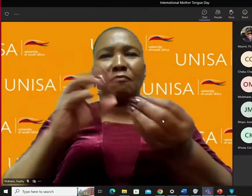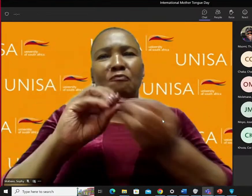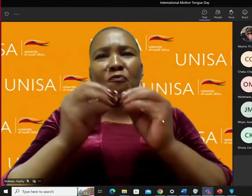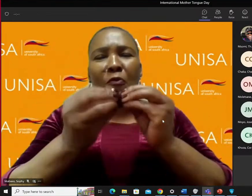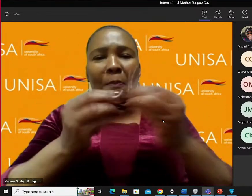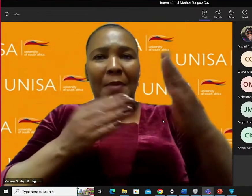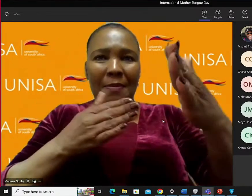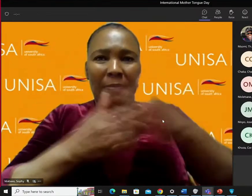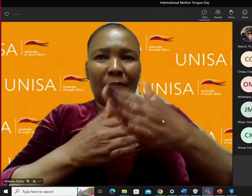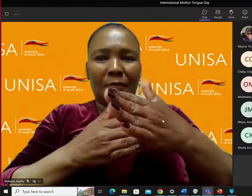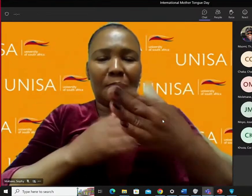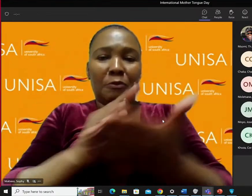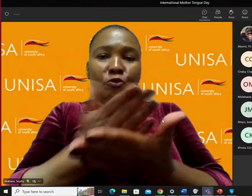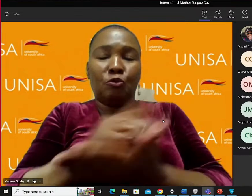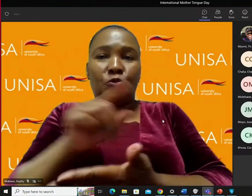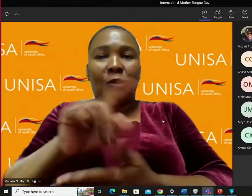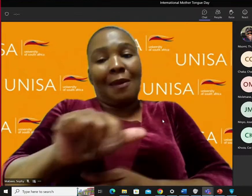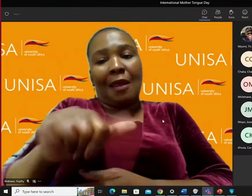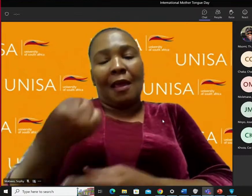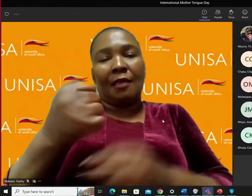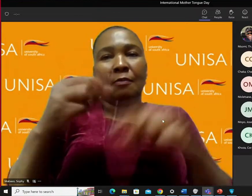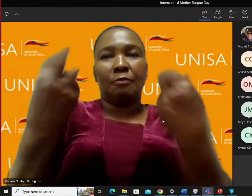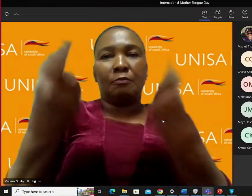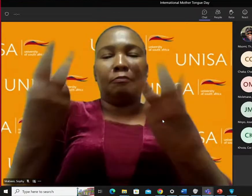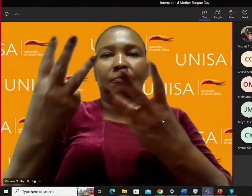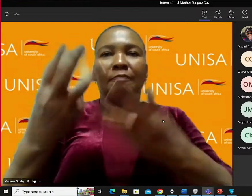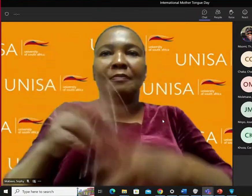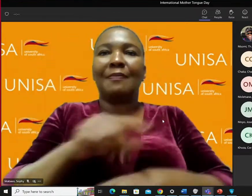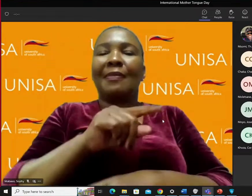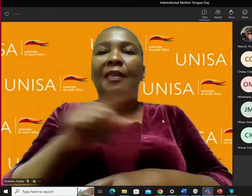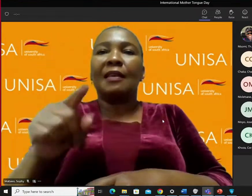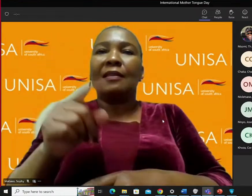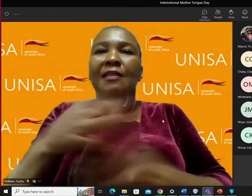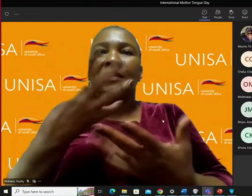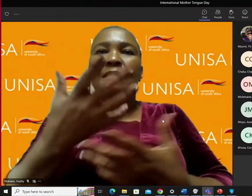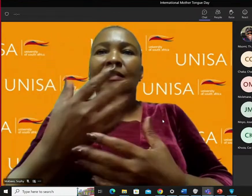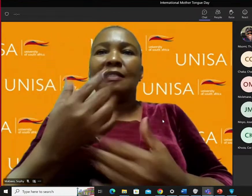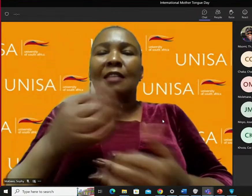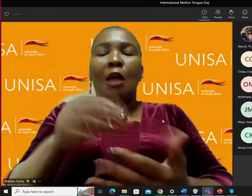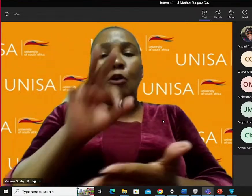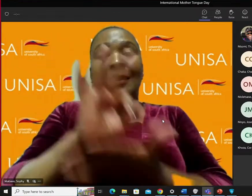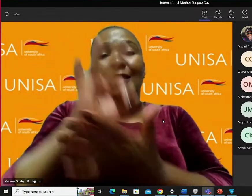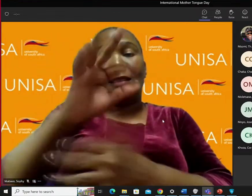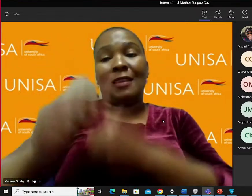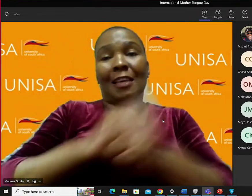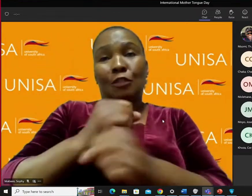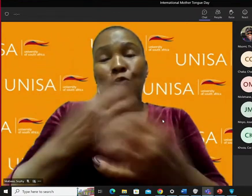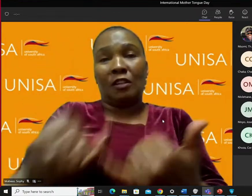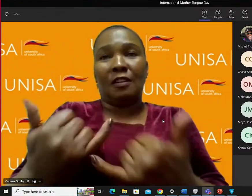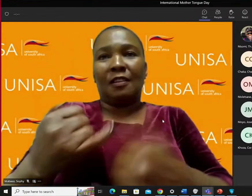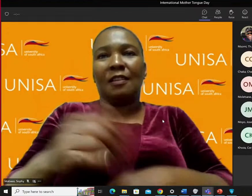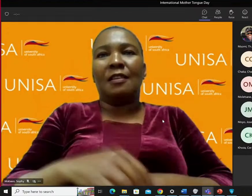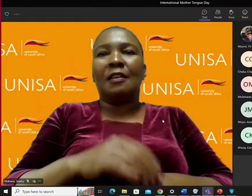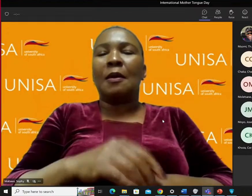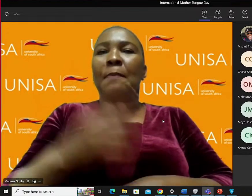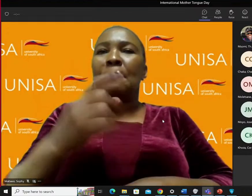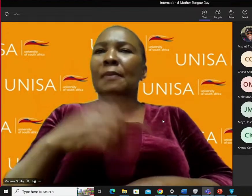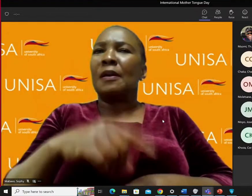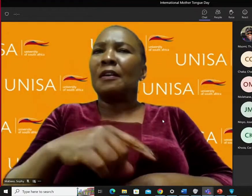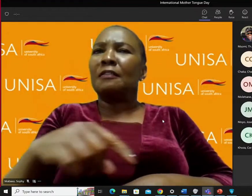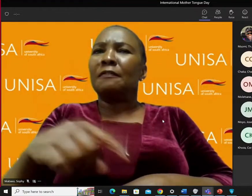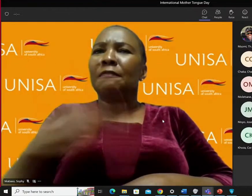others. And she's now 13 years old, but the first niece, the first